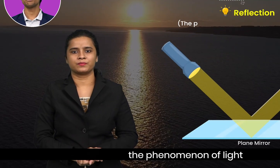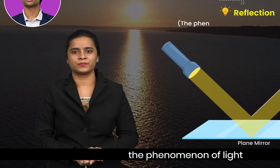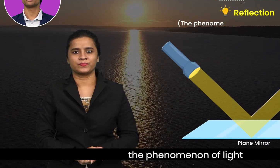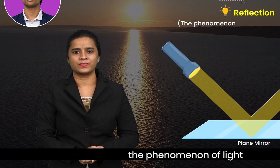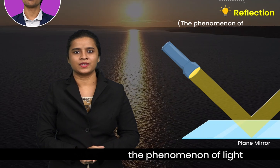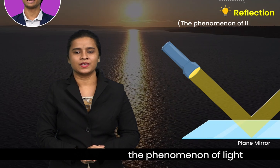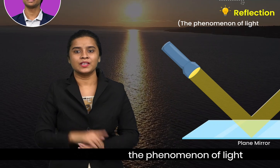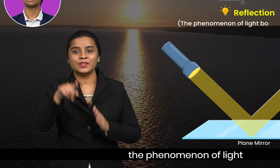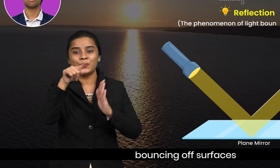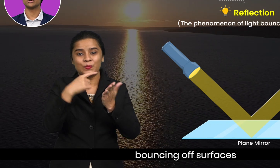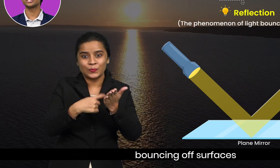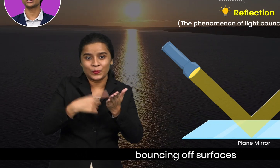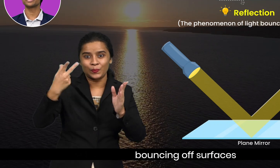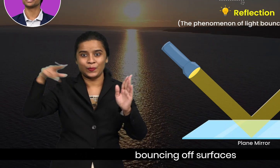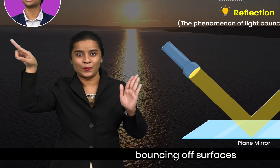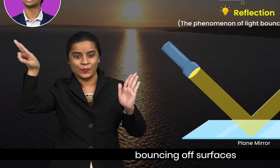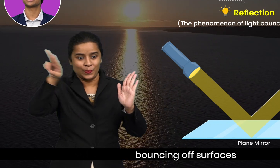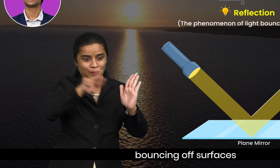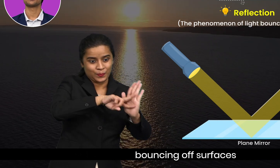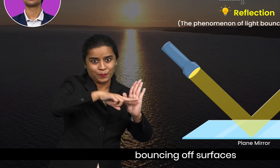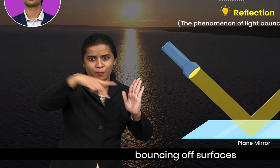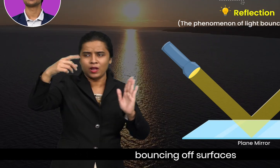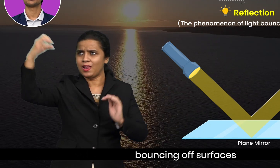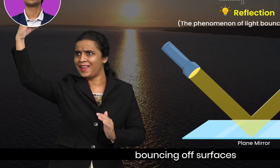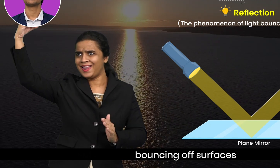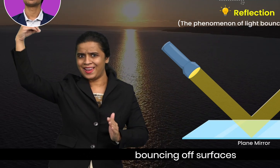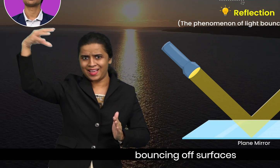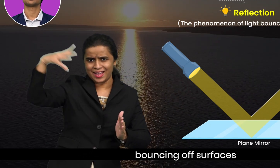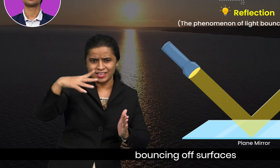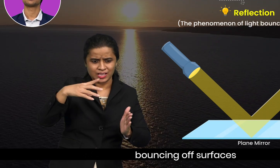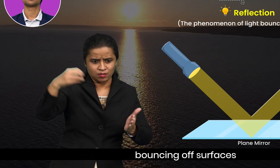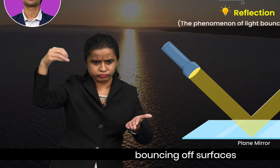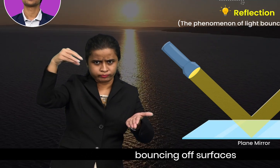the phenomenon of light bouncing off surfaces,